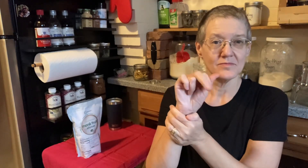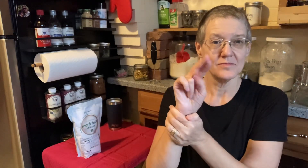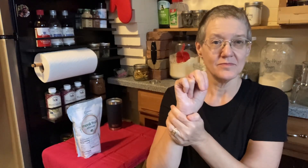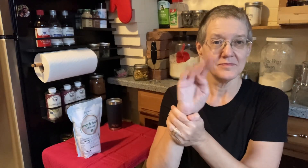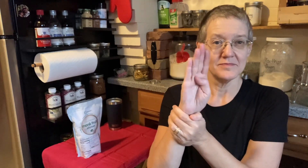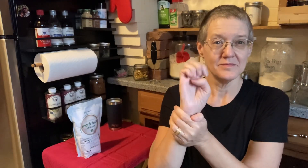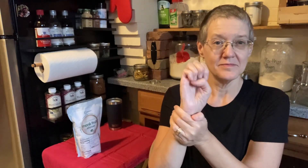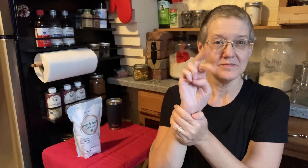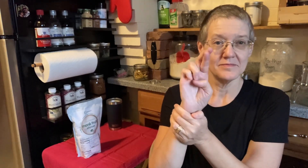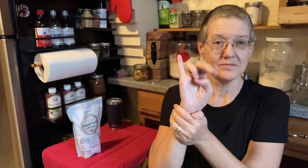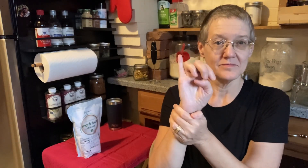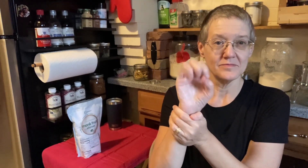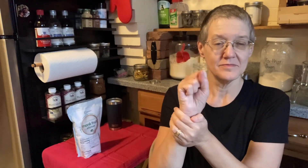the cranberries.